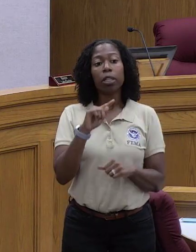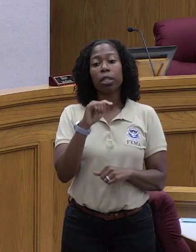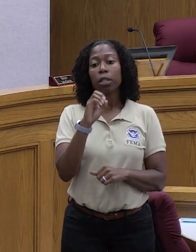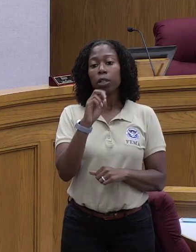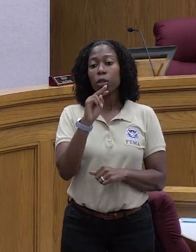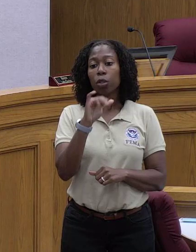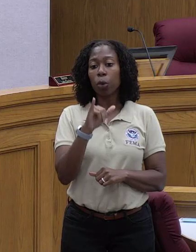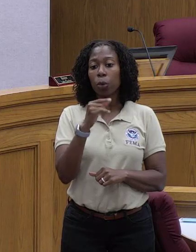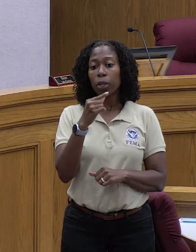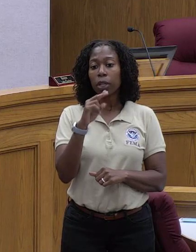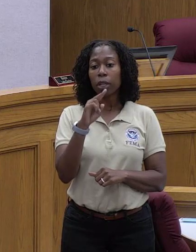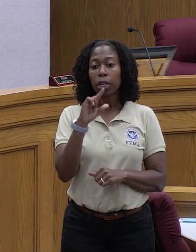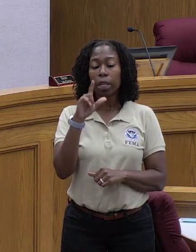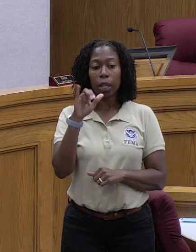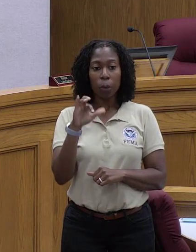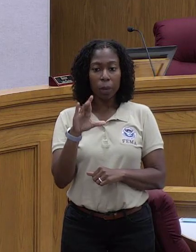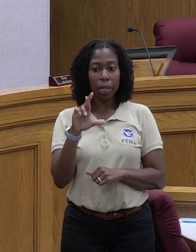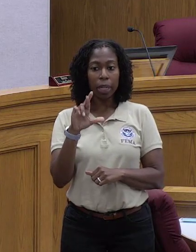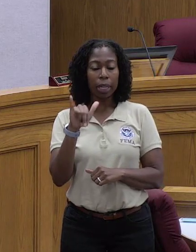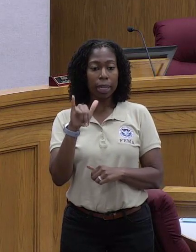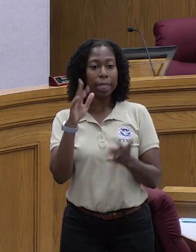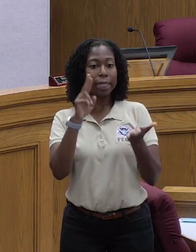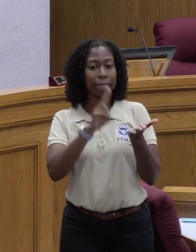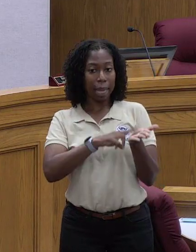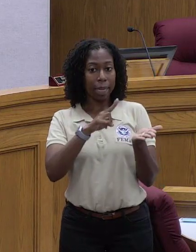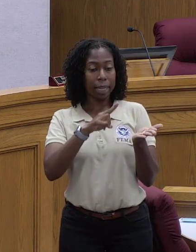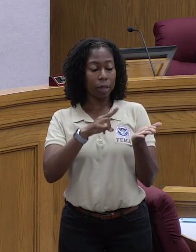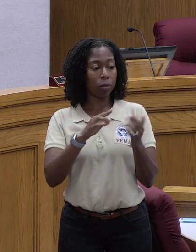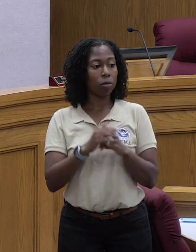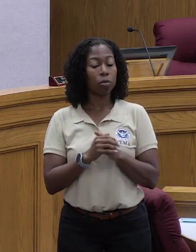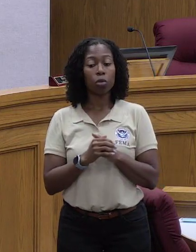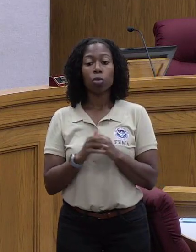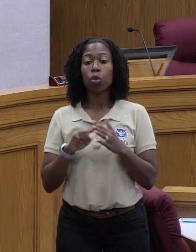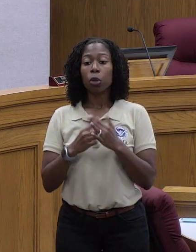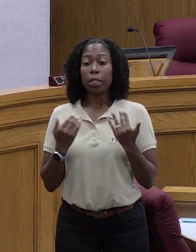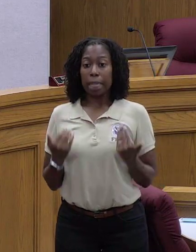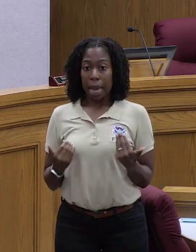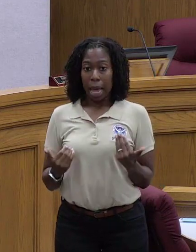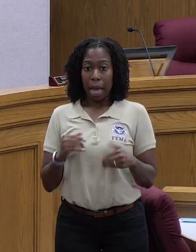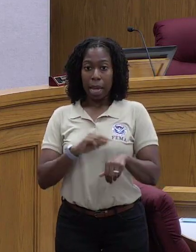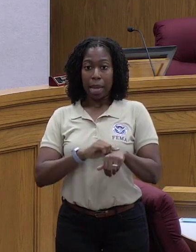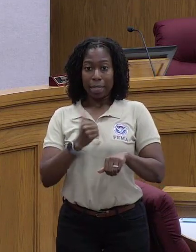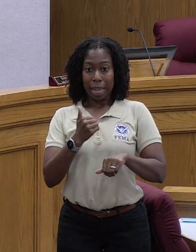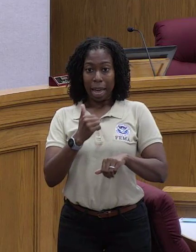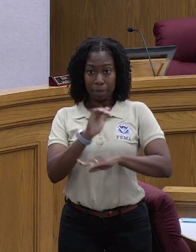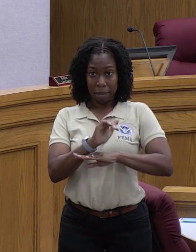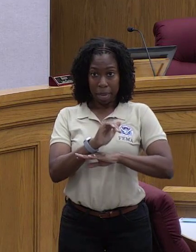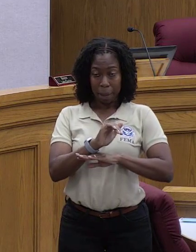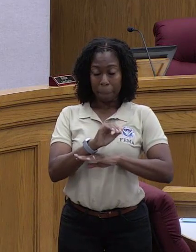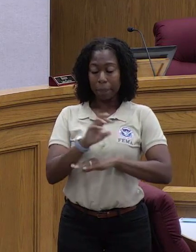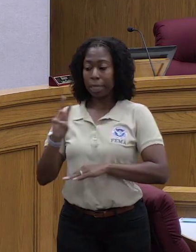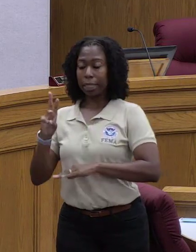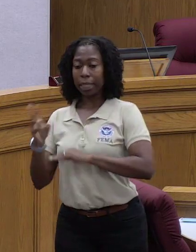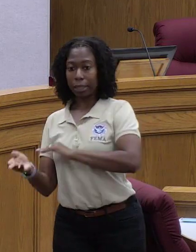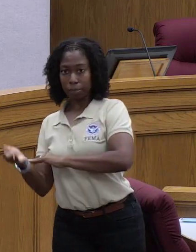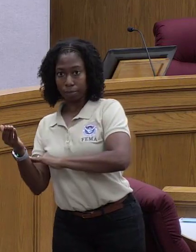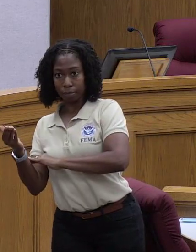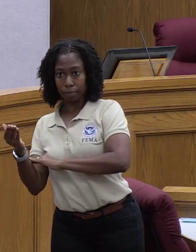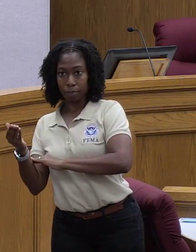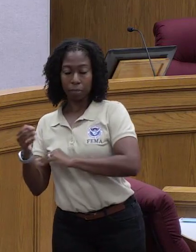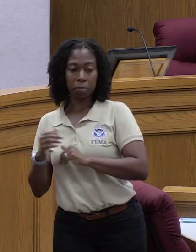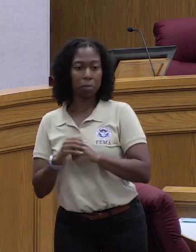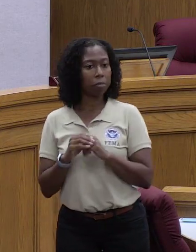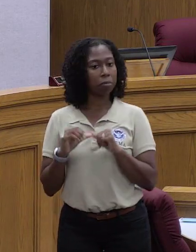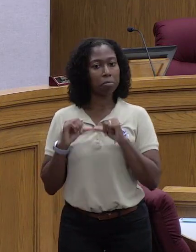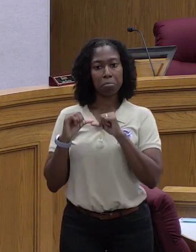into effect. So it is in effect now from 10 p.m. to 6 a.m. And that's till further notice. We didn't put an end date